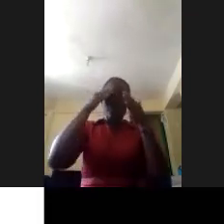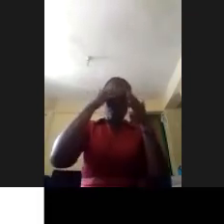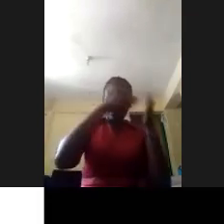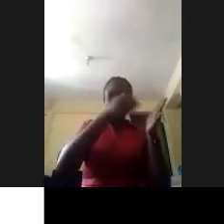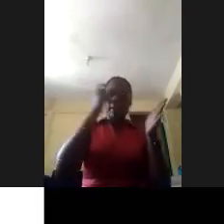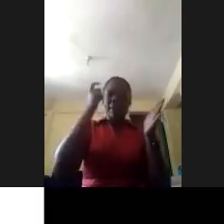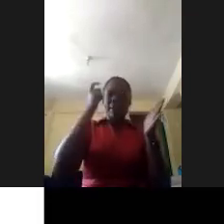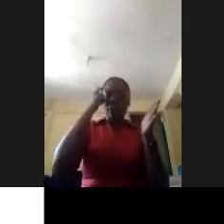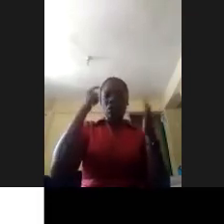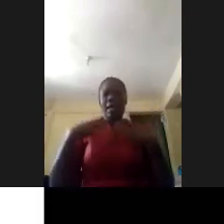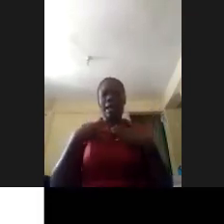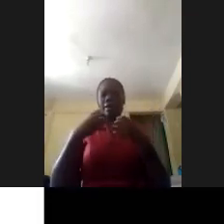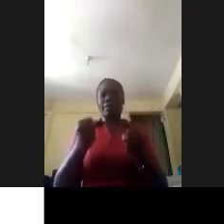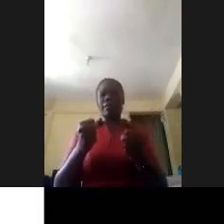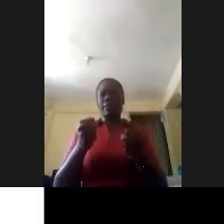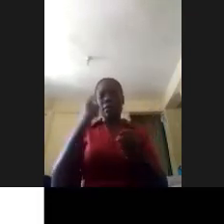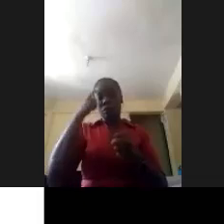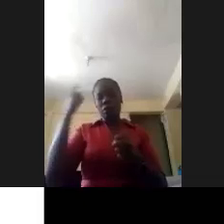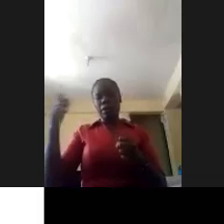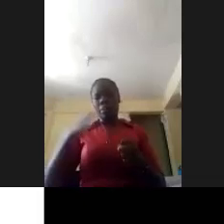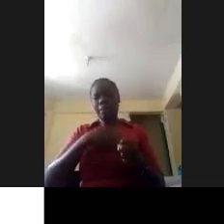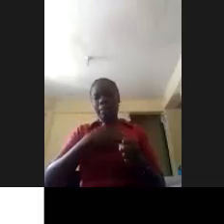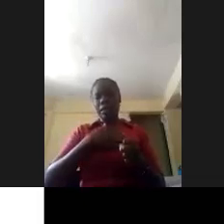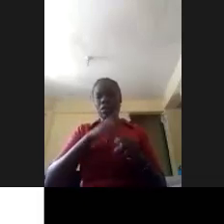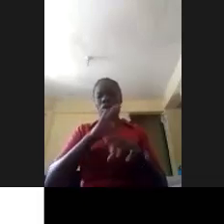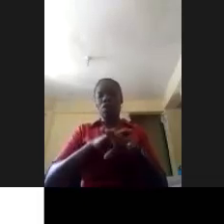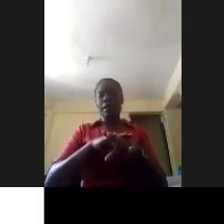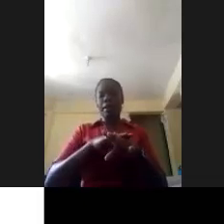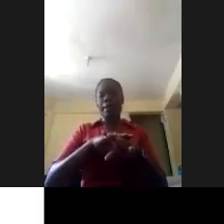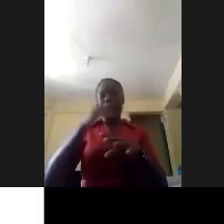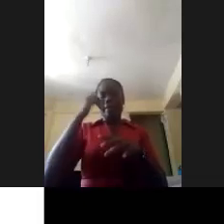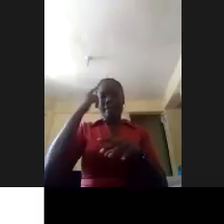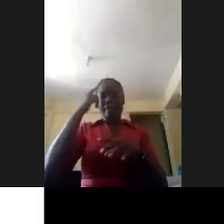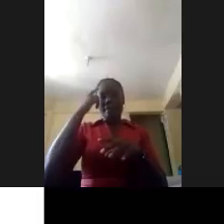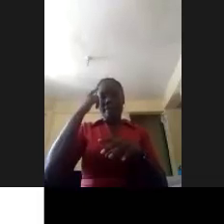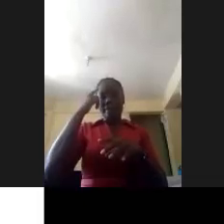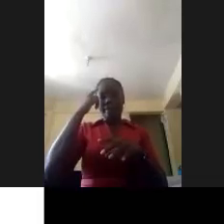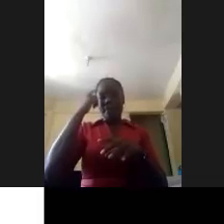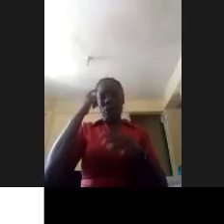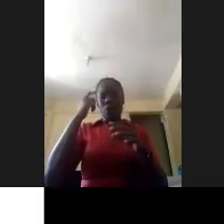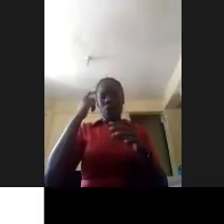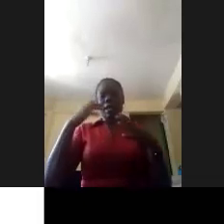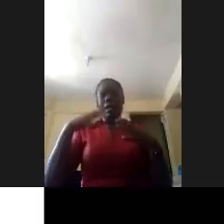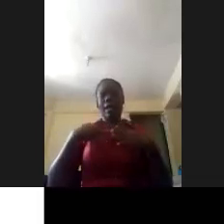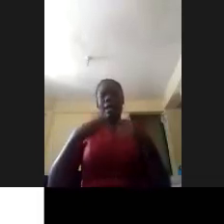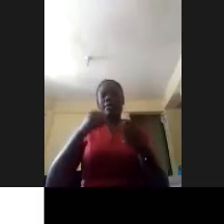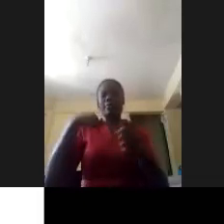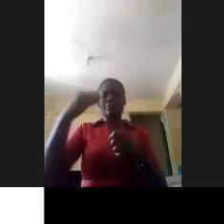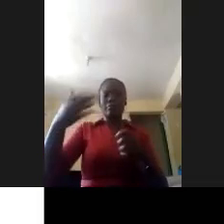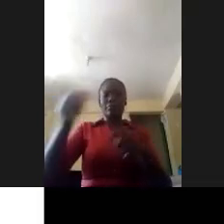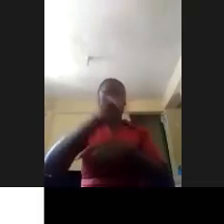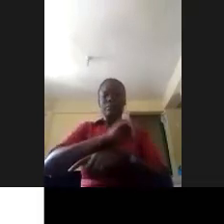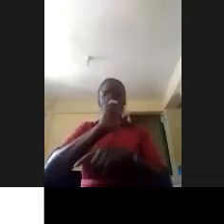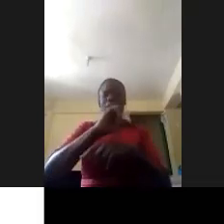Mhm, my dream is that mental health care services become accessible to everybody. Yeah, that's about me